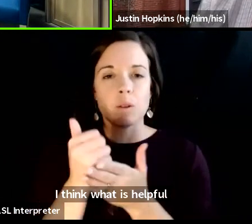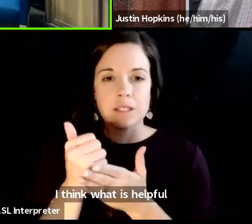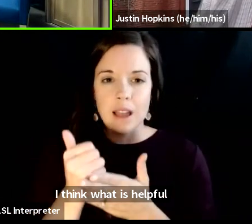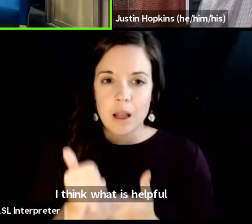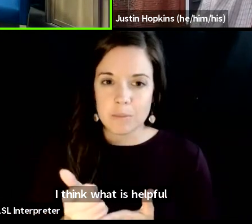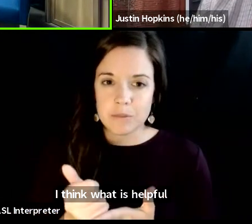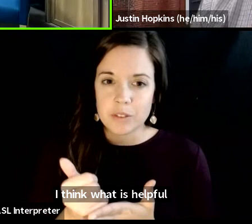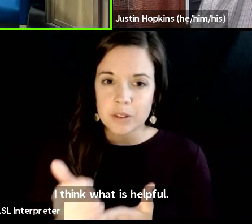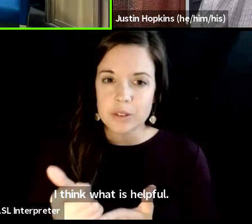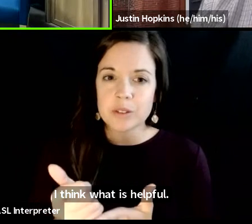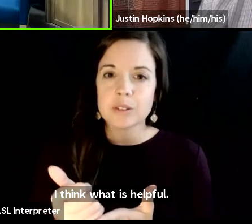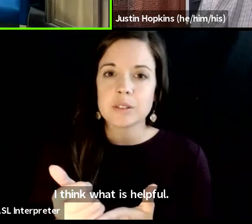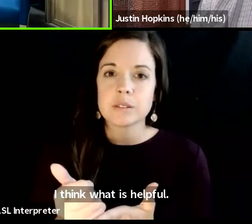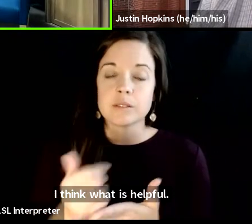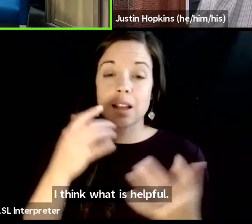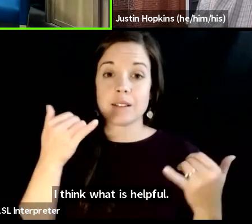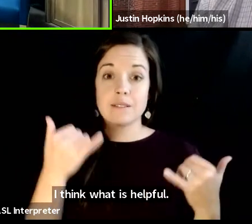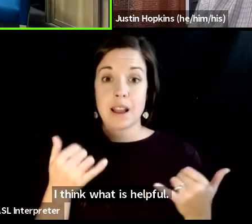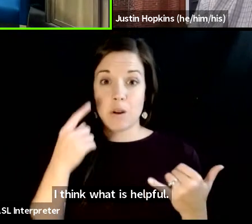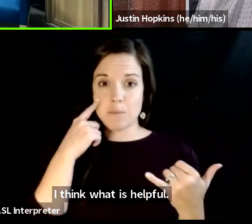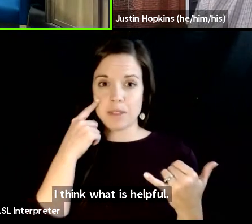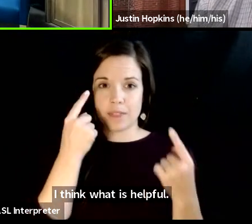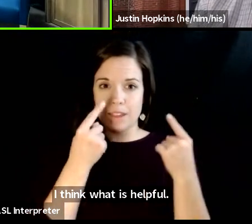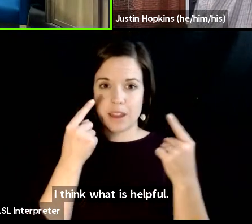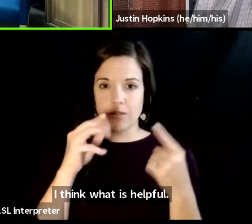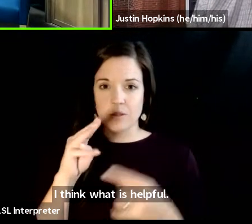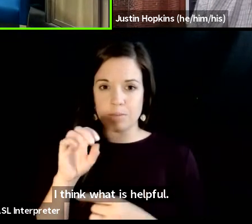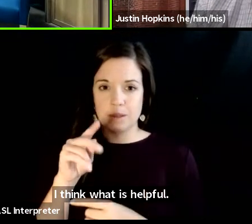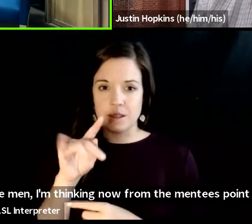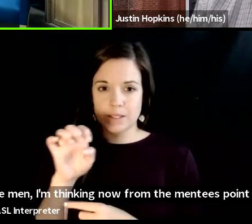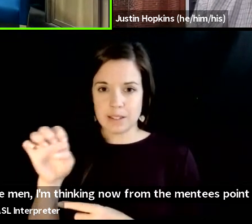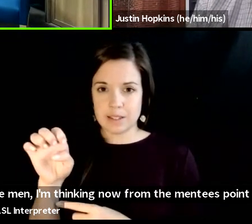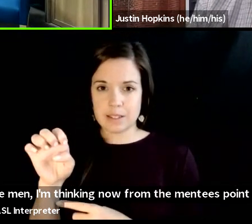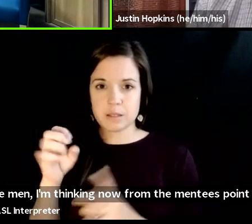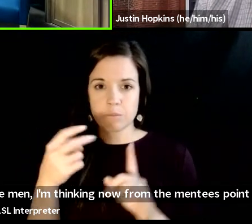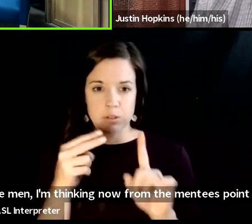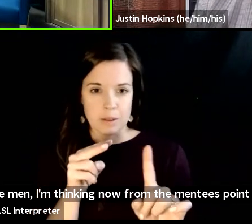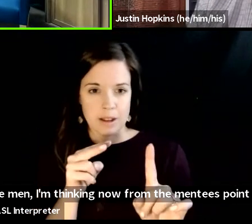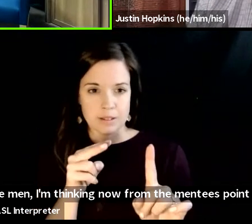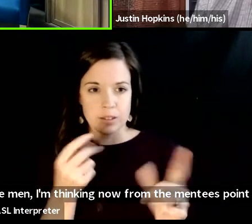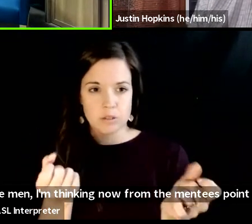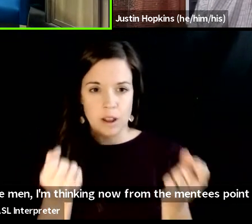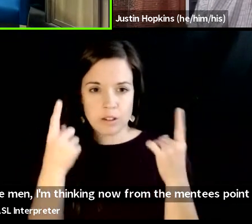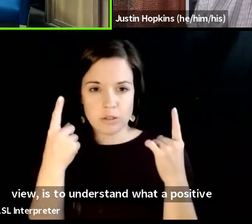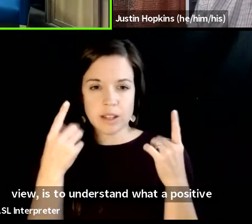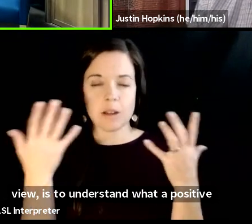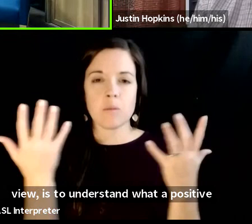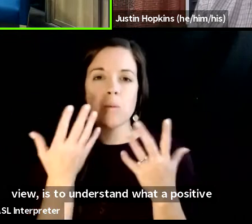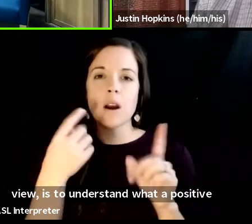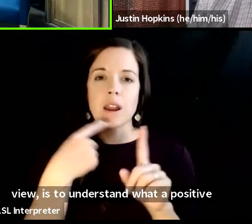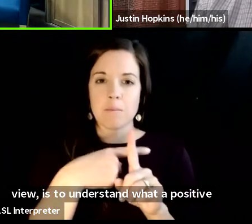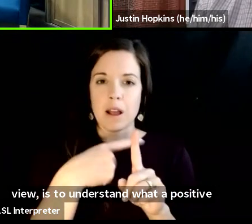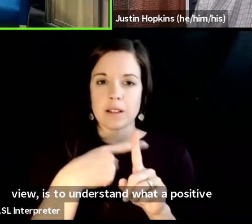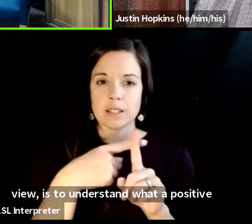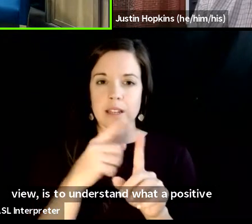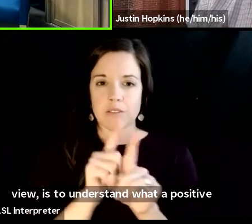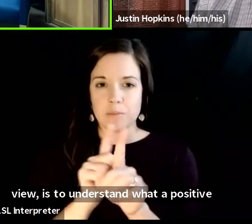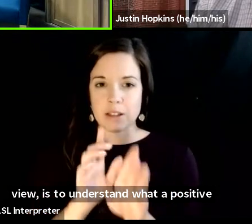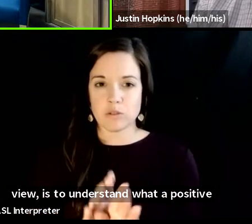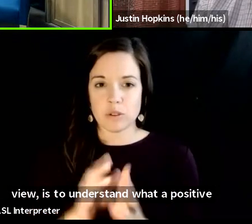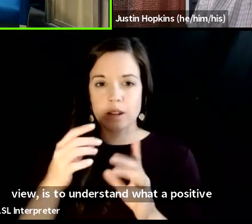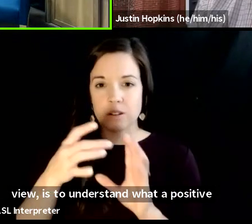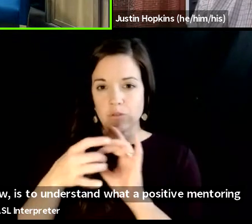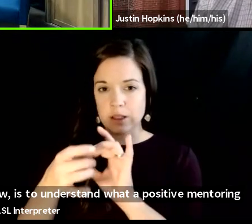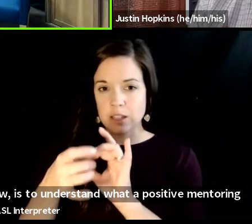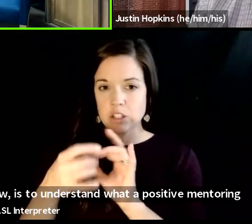I'm thinking now from the mentee's point of view, is to understand what a positive mentoring relationship looks like,